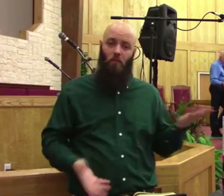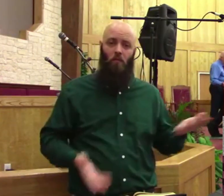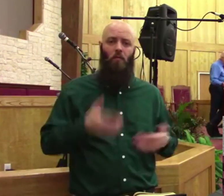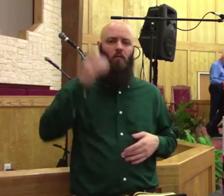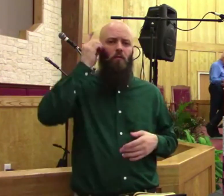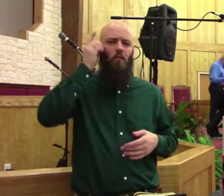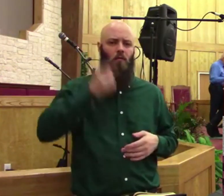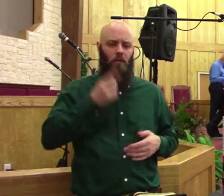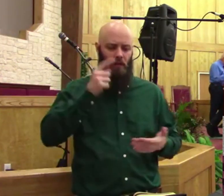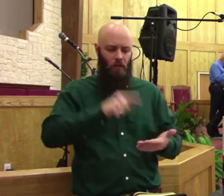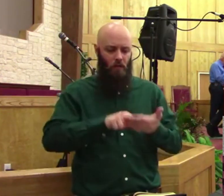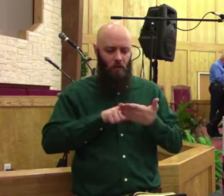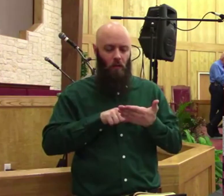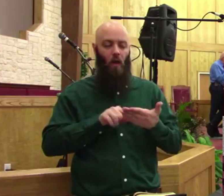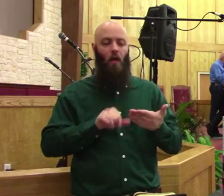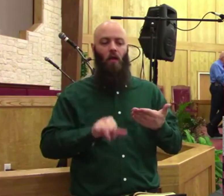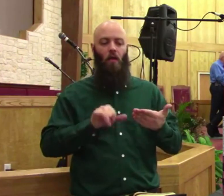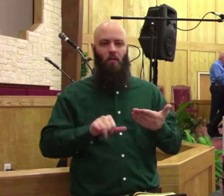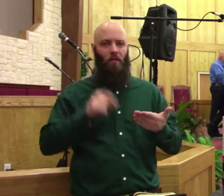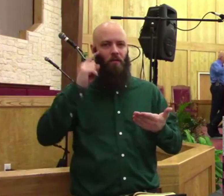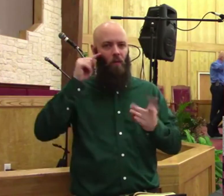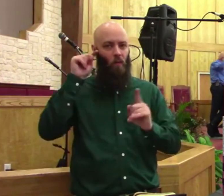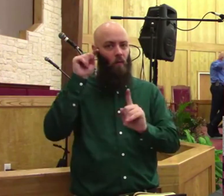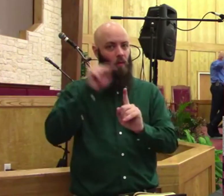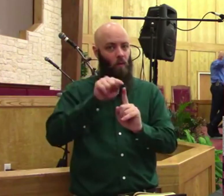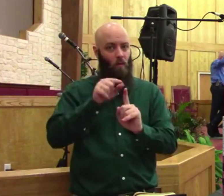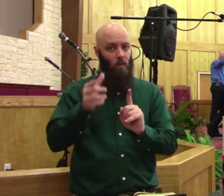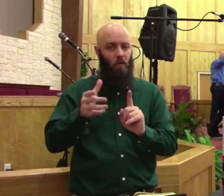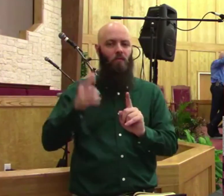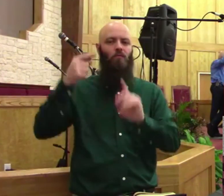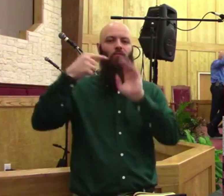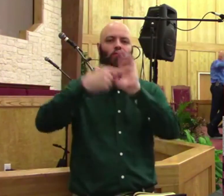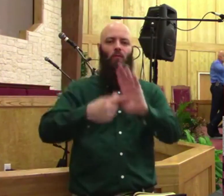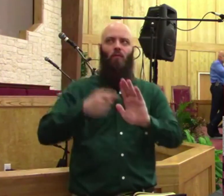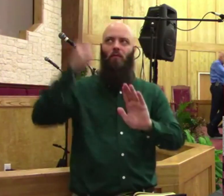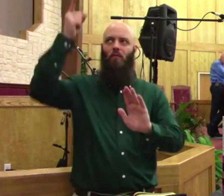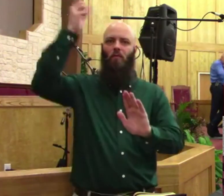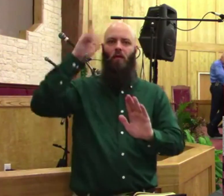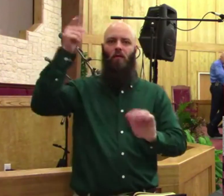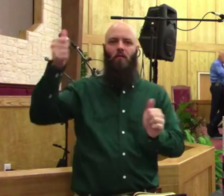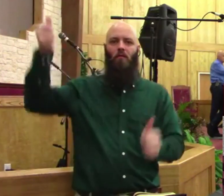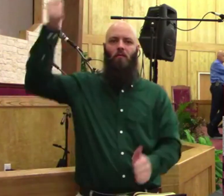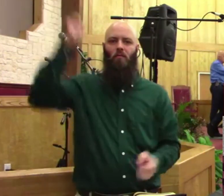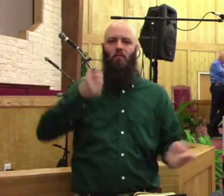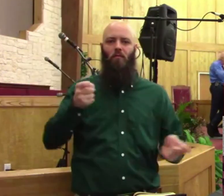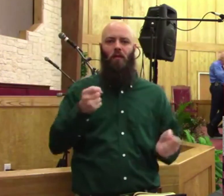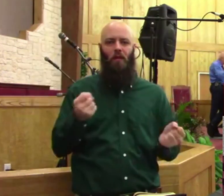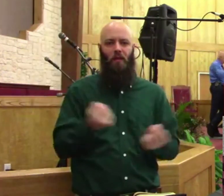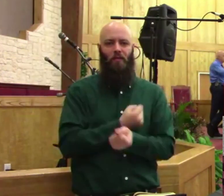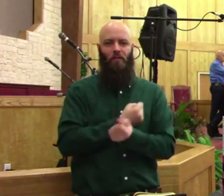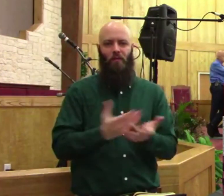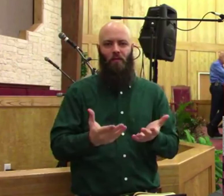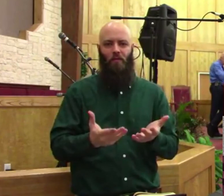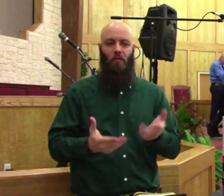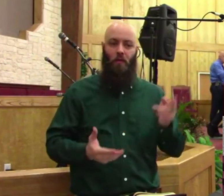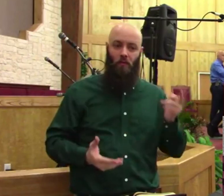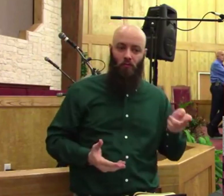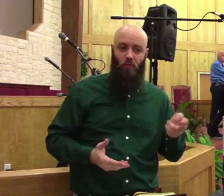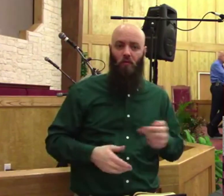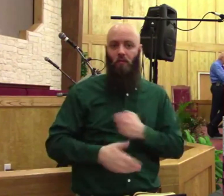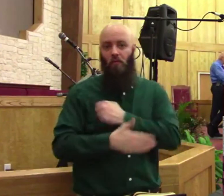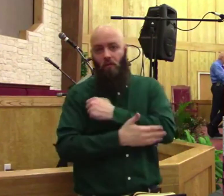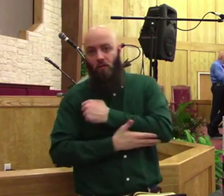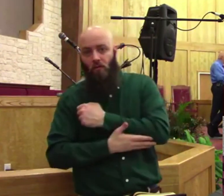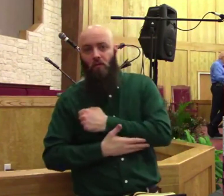are meant to show us how it is that God is sovereign over everything, over history, over nations,